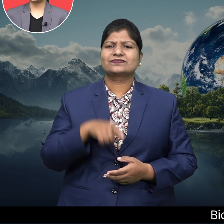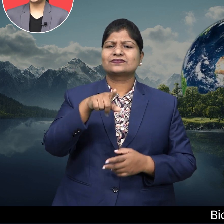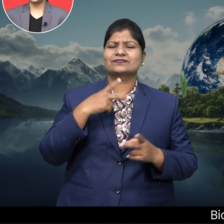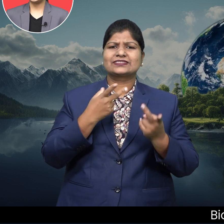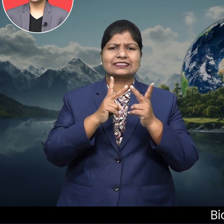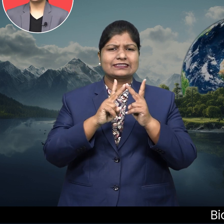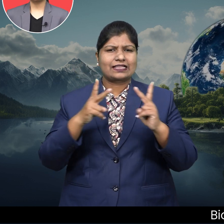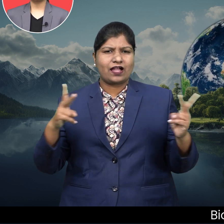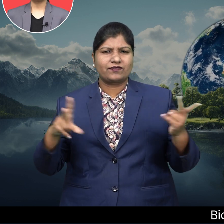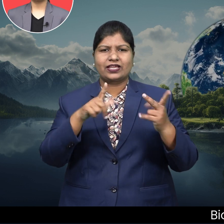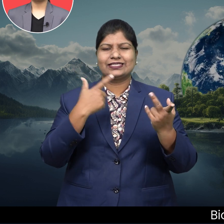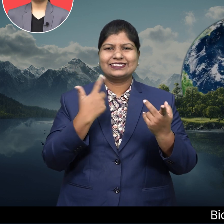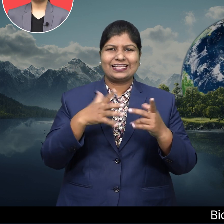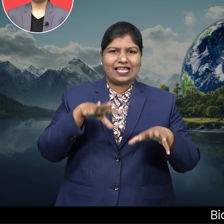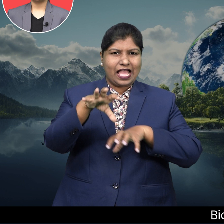biodiversity,